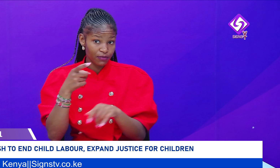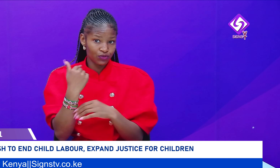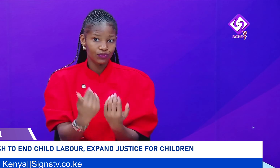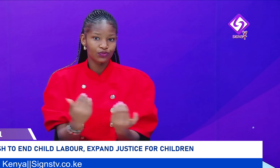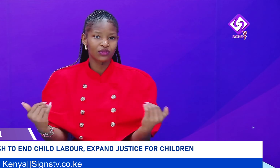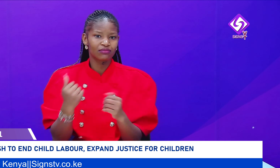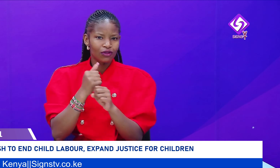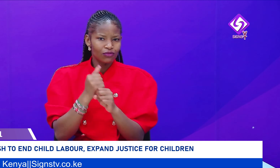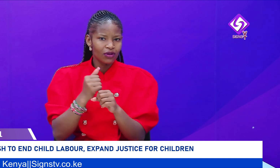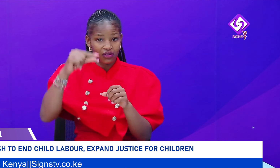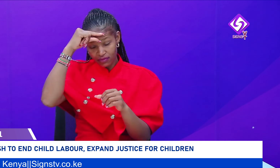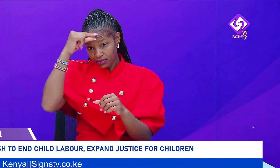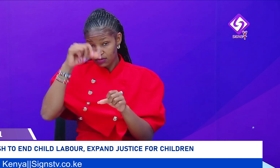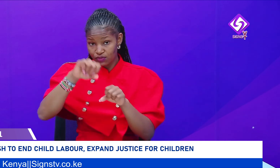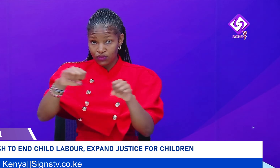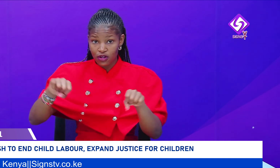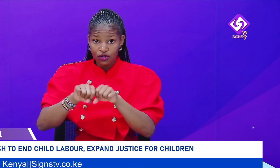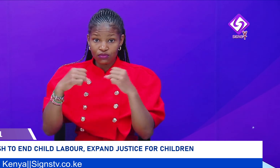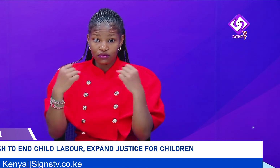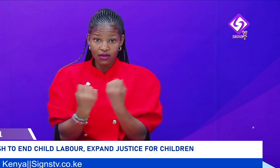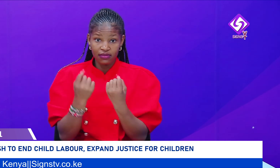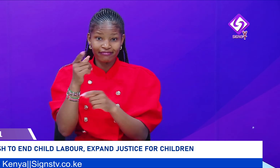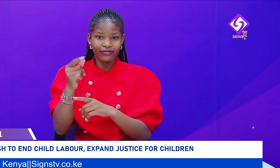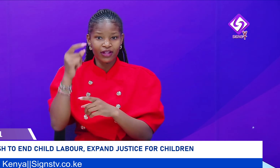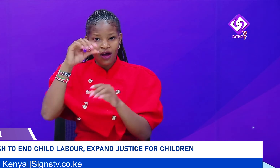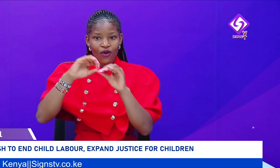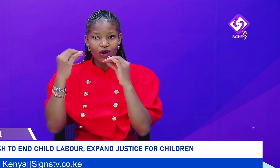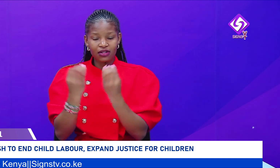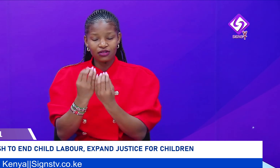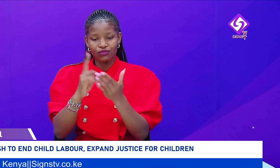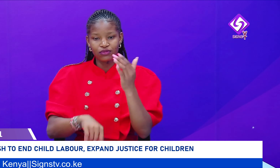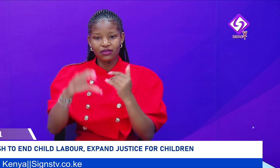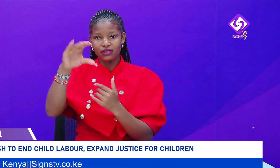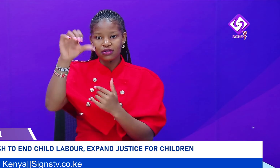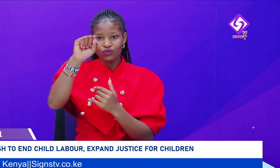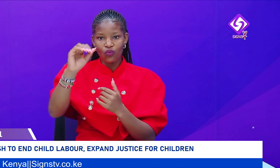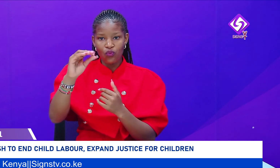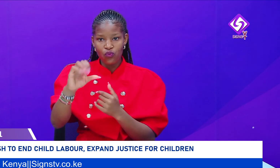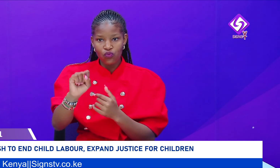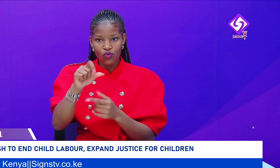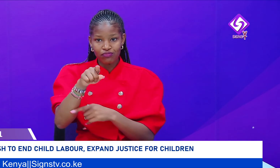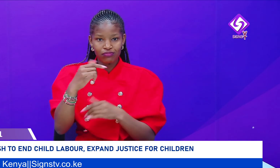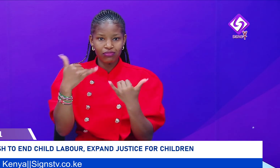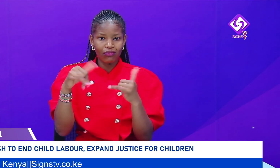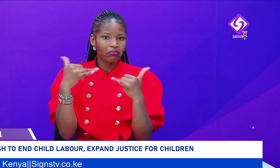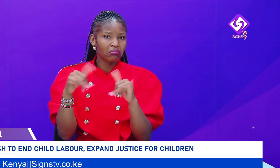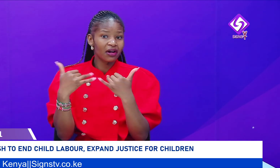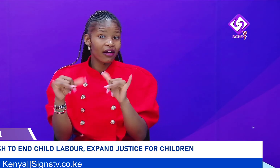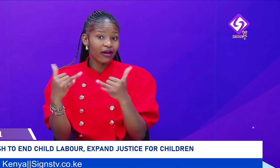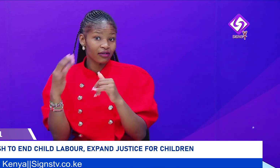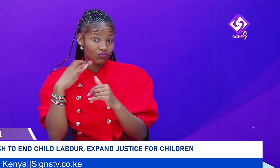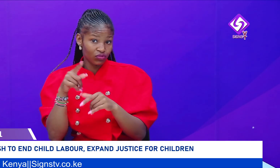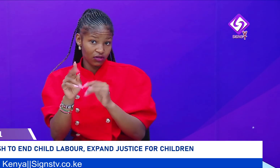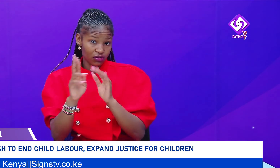dangerous and exploitative forms of child labor. Civil society organizations, CSOs,